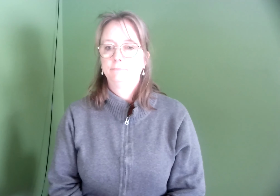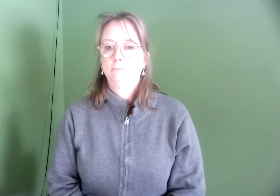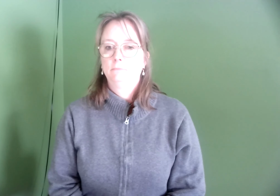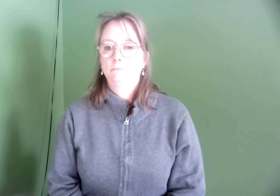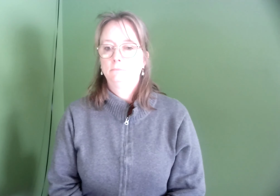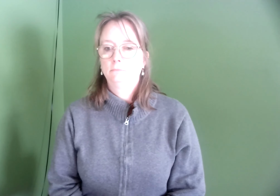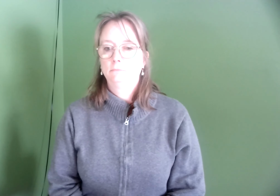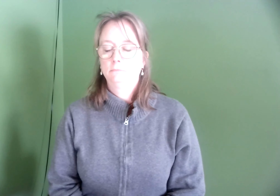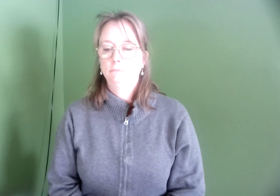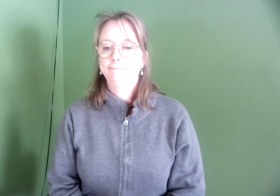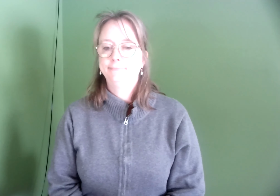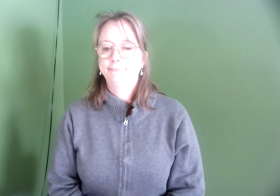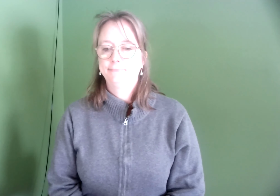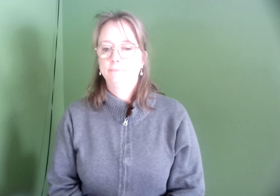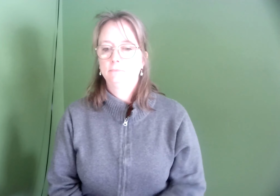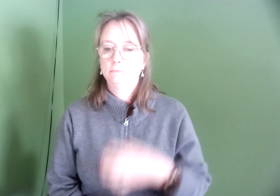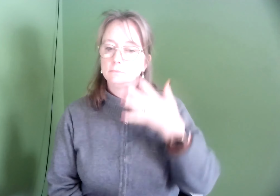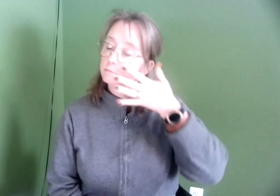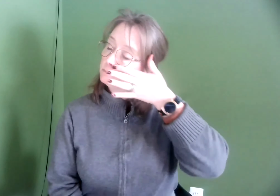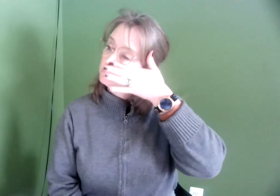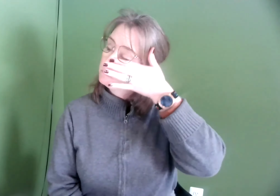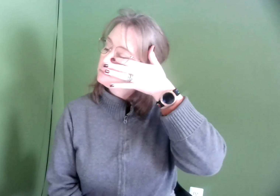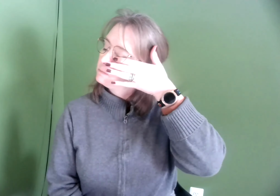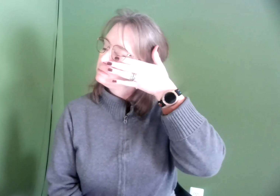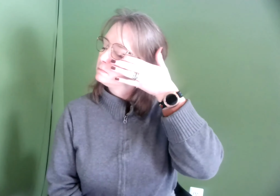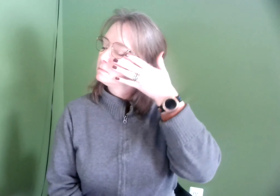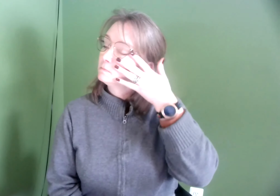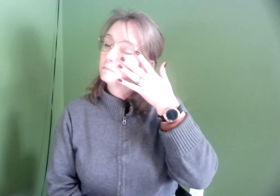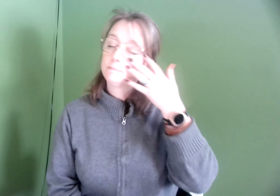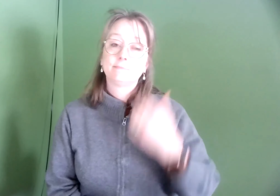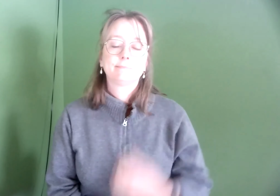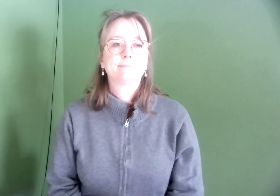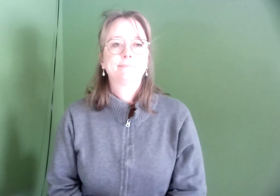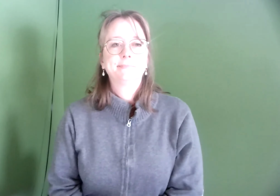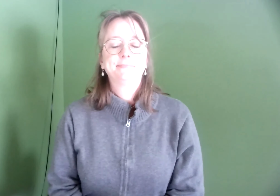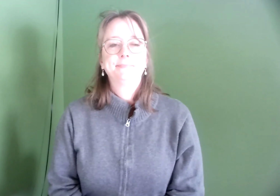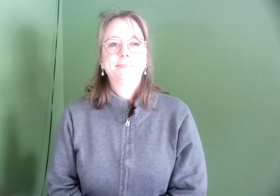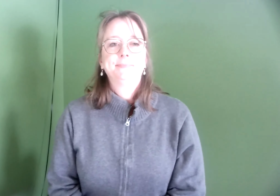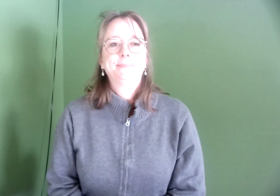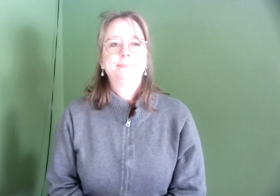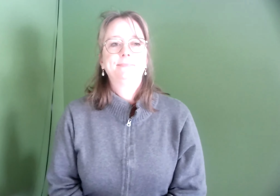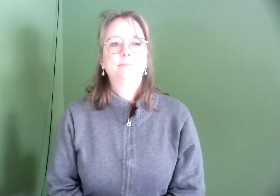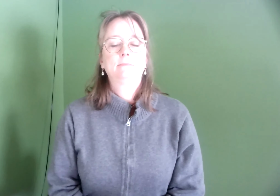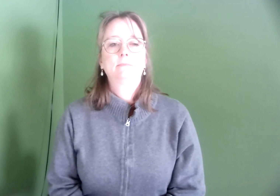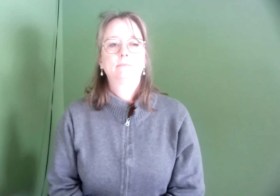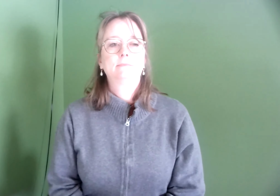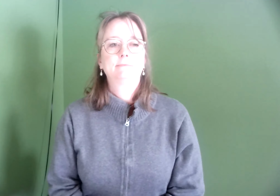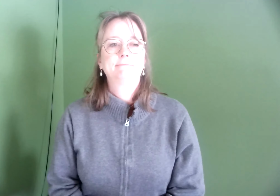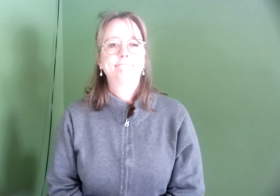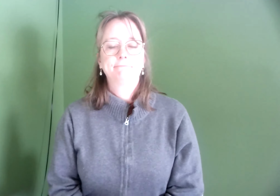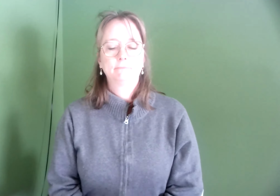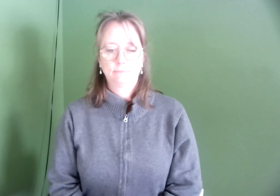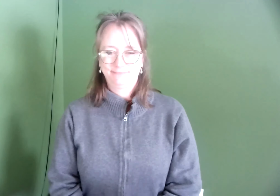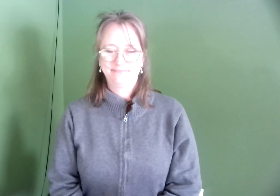sí, sumamente importante todo lo dicho, pero hay que subrayar que tenemos que tener un lugar para realizar los